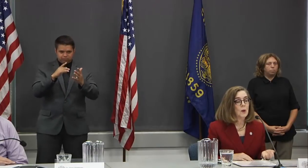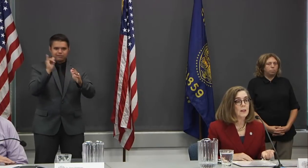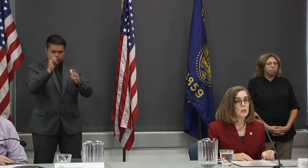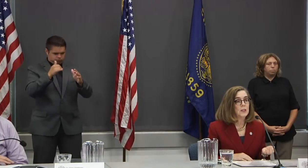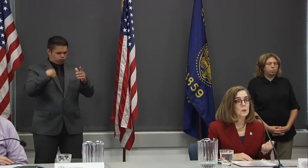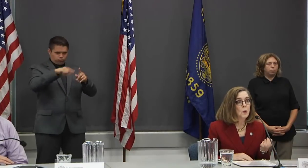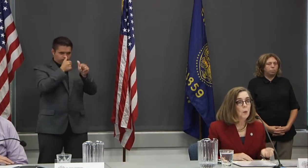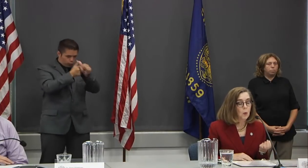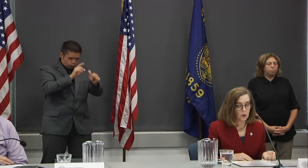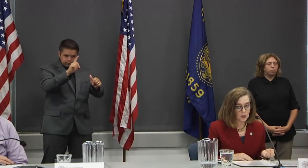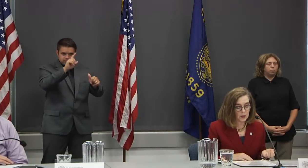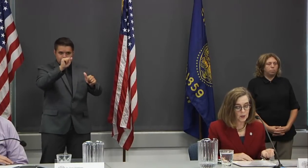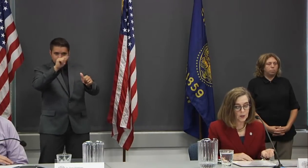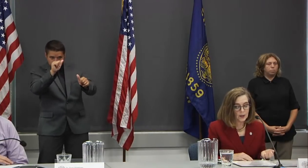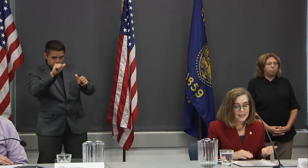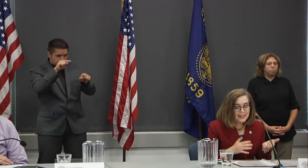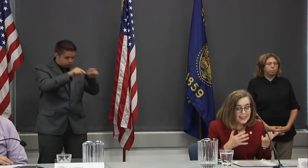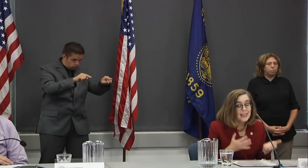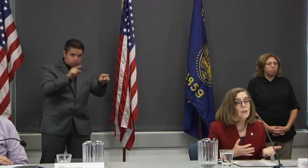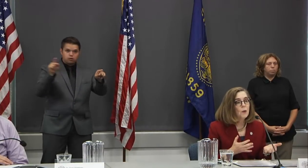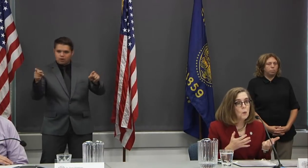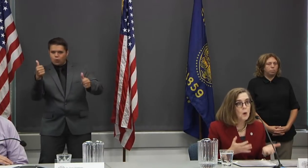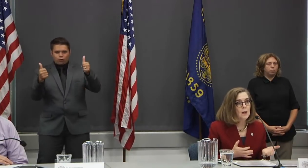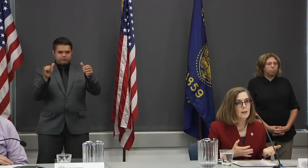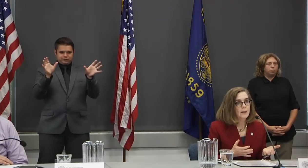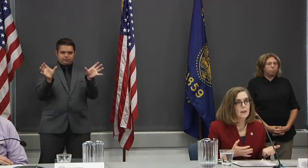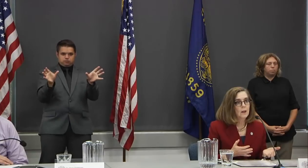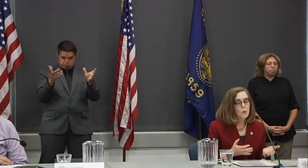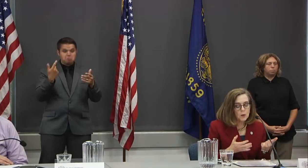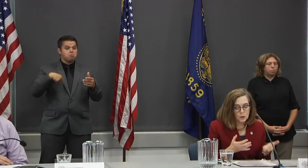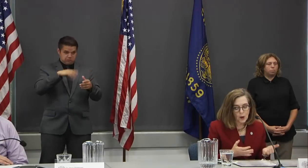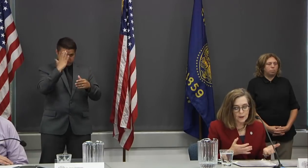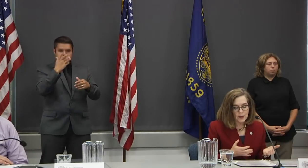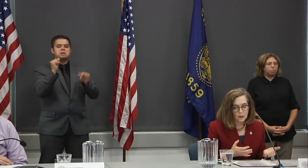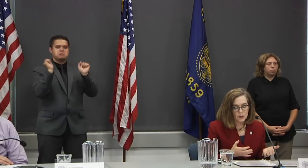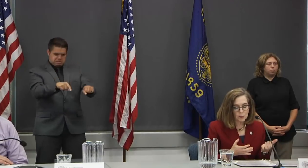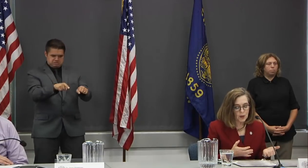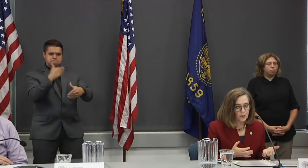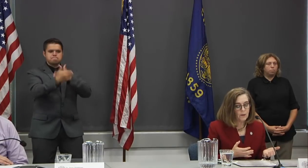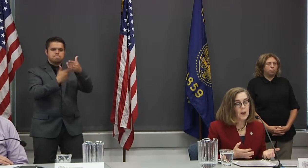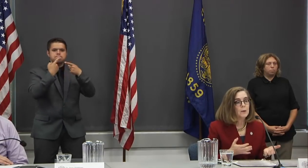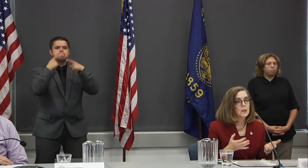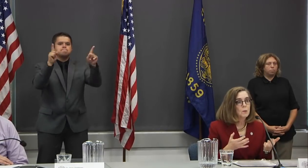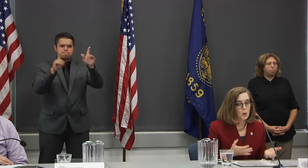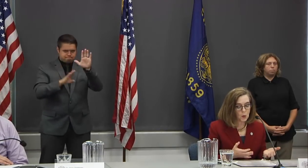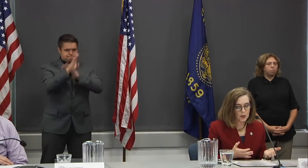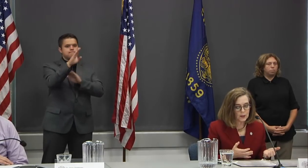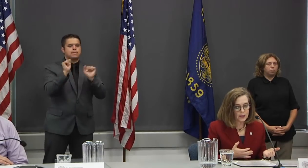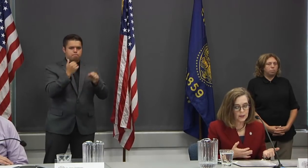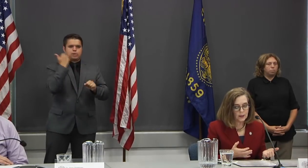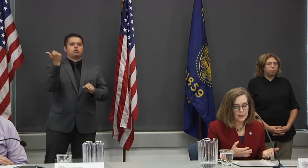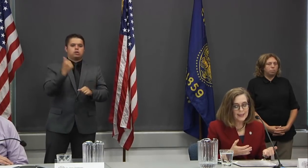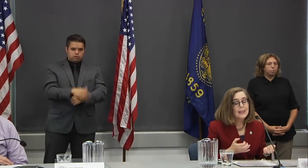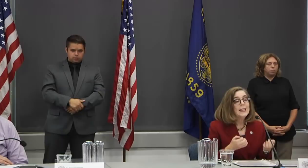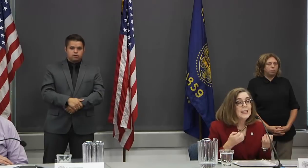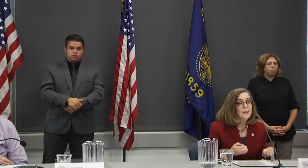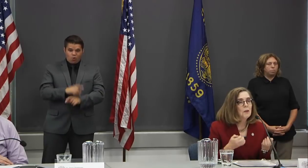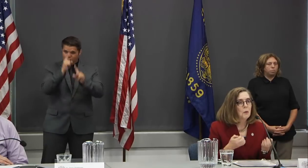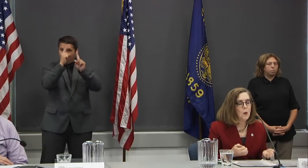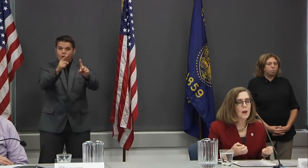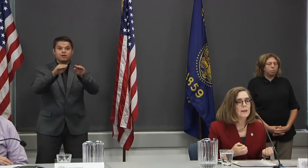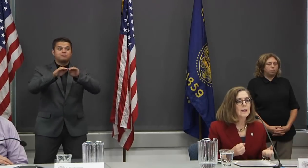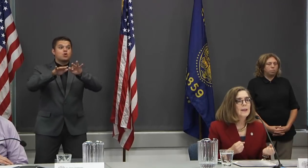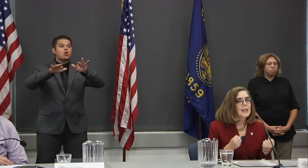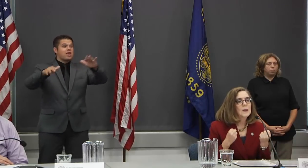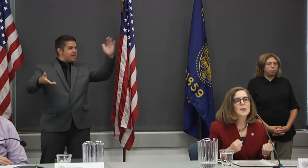of these strategies will work. Either one will drive down the spread of the virus more quickly.